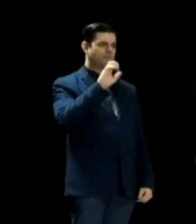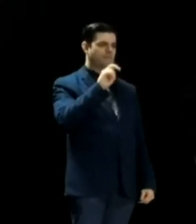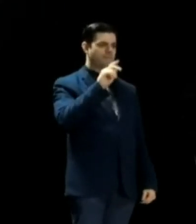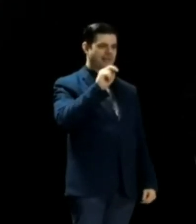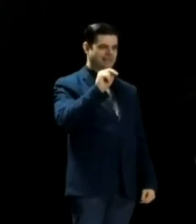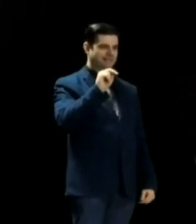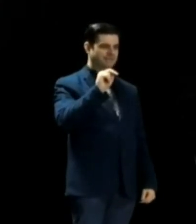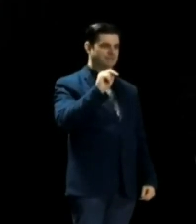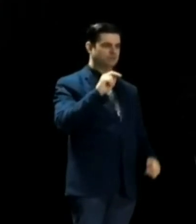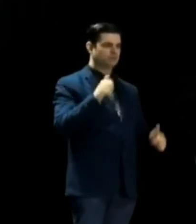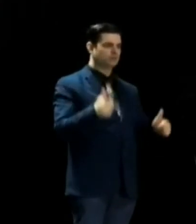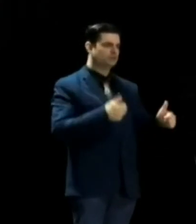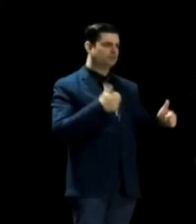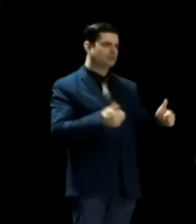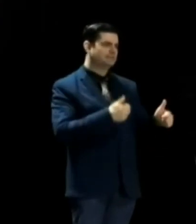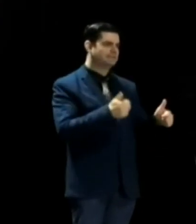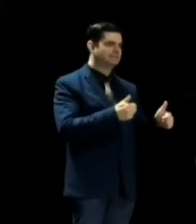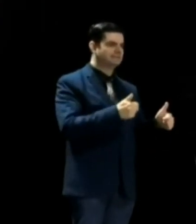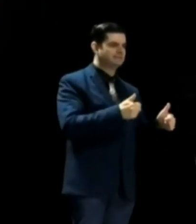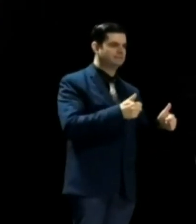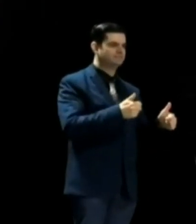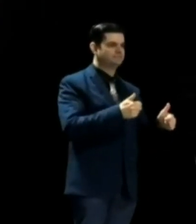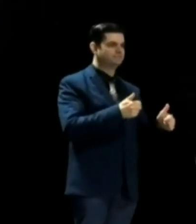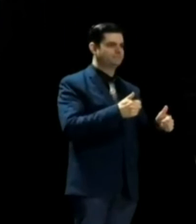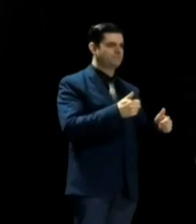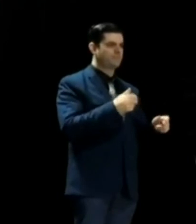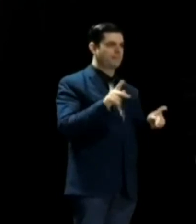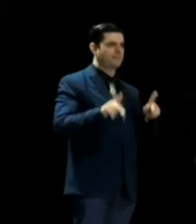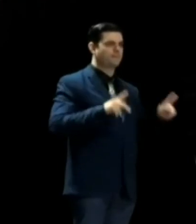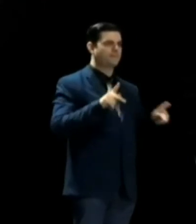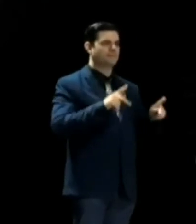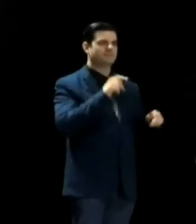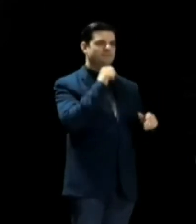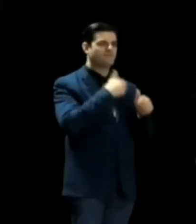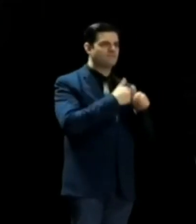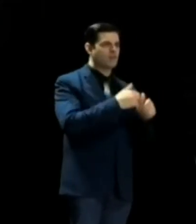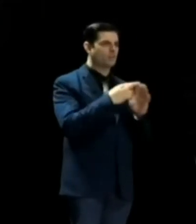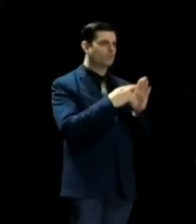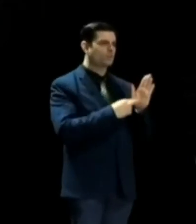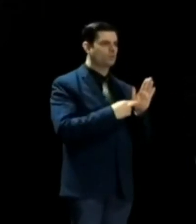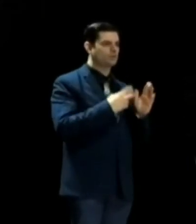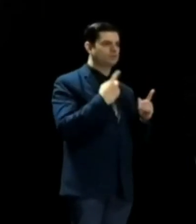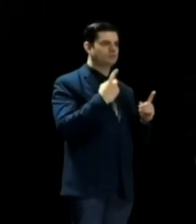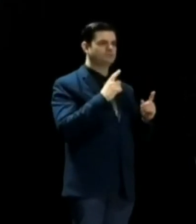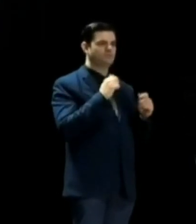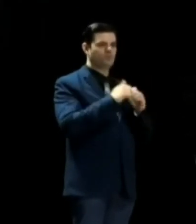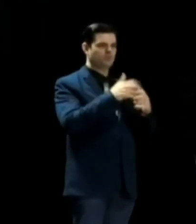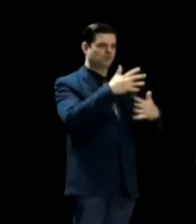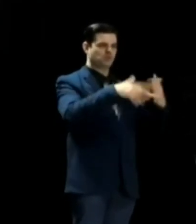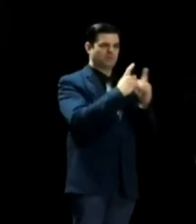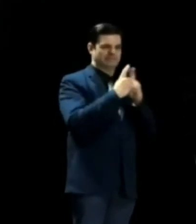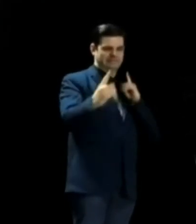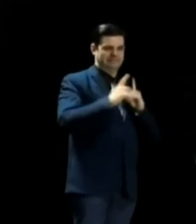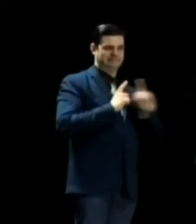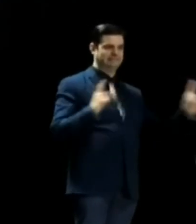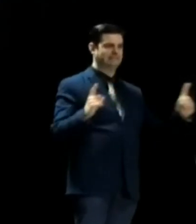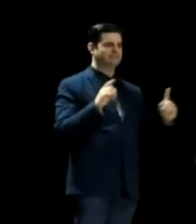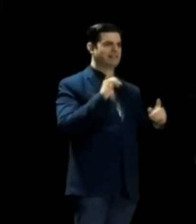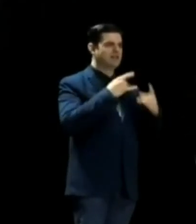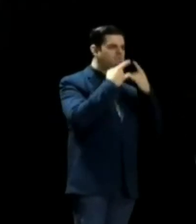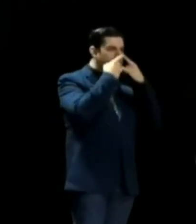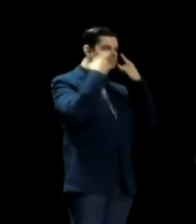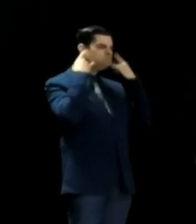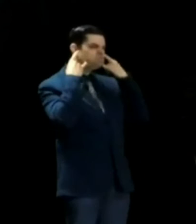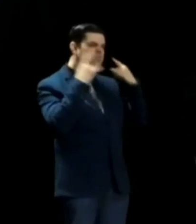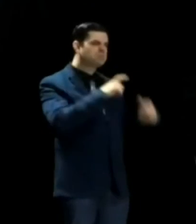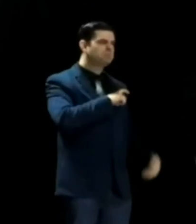social distancing bandits in the neighborhood. So there's a lot of good creativity here, and everybody should have fun with that. I think the mayor's